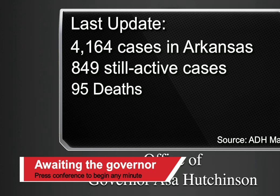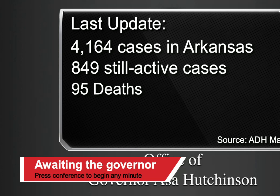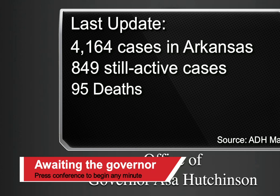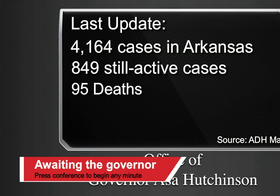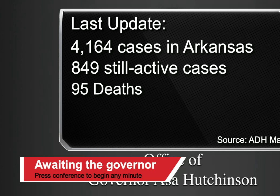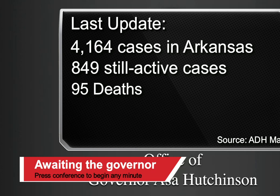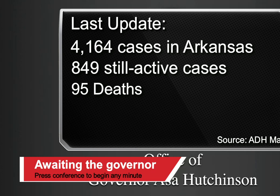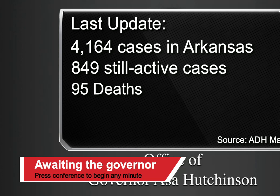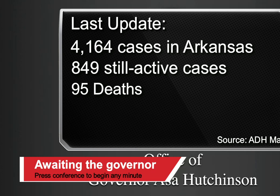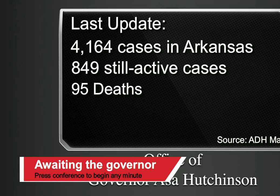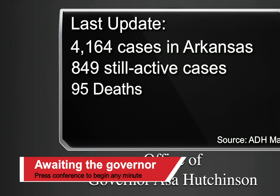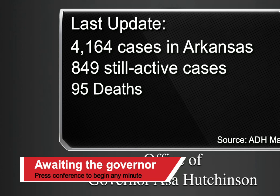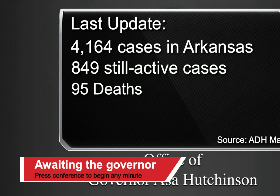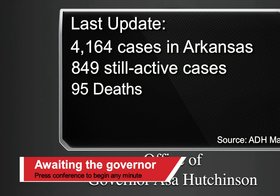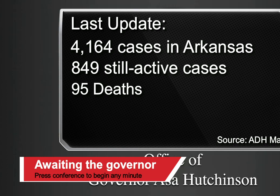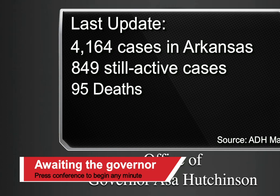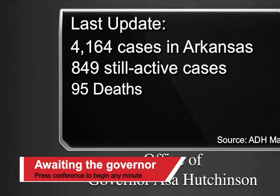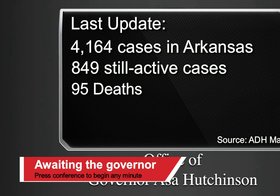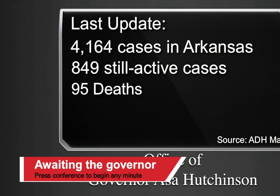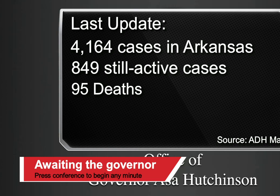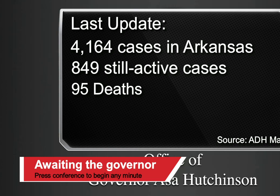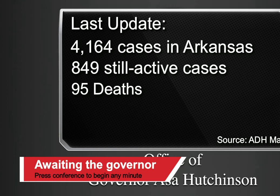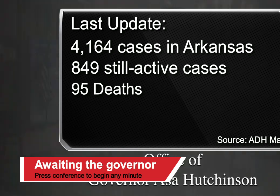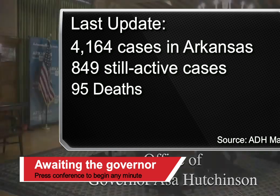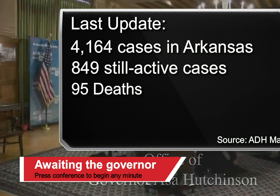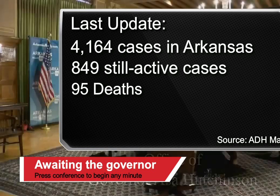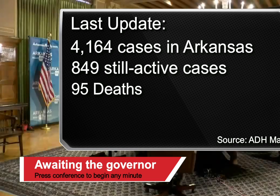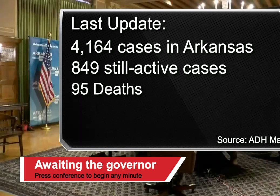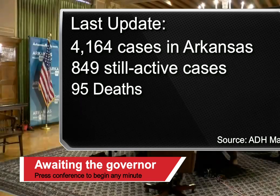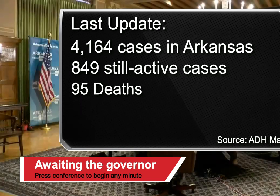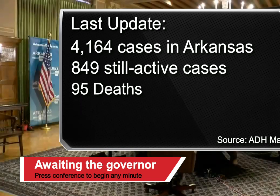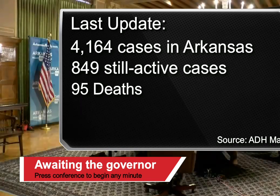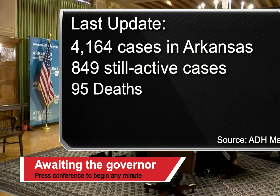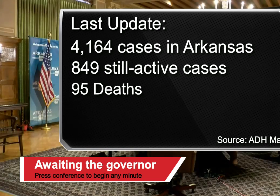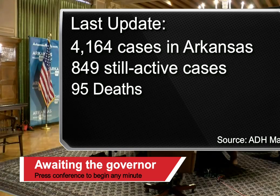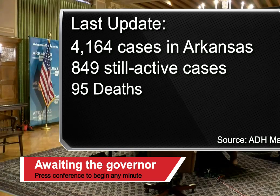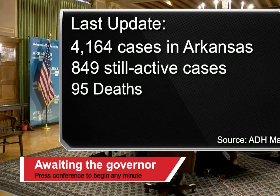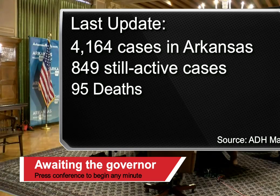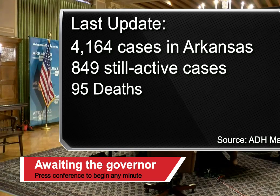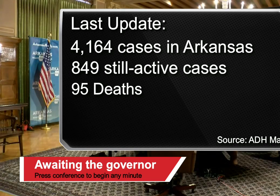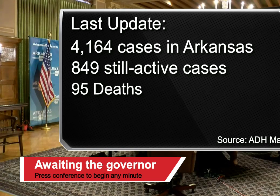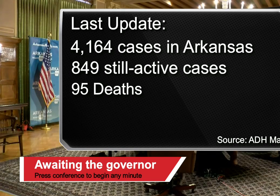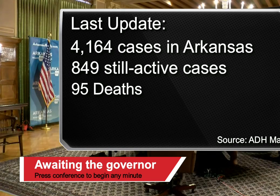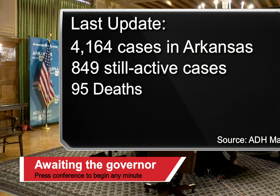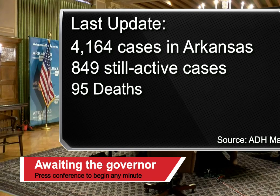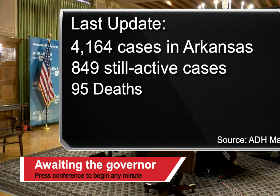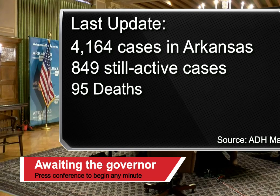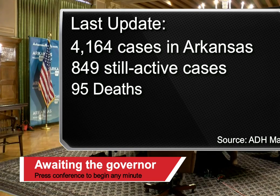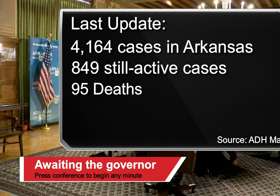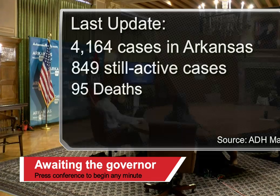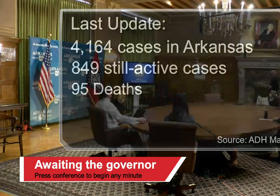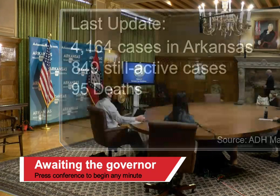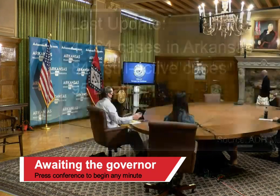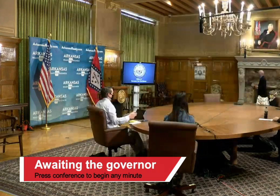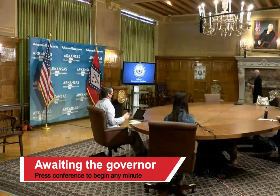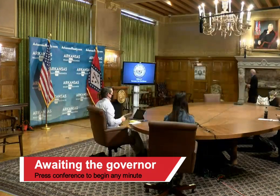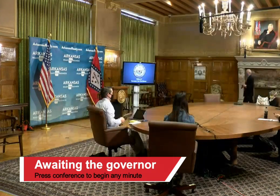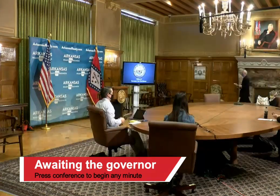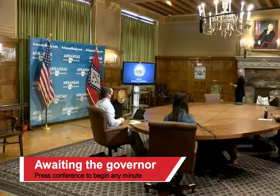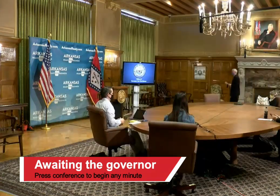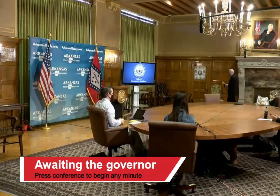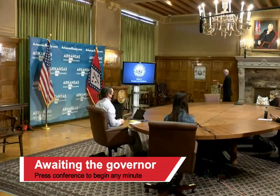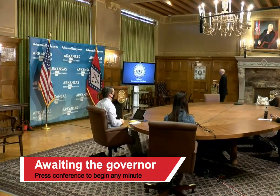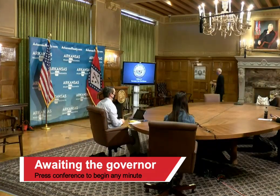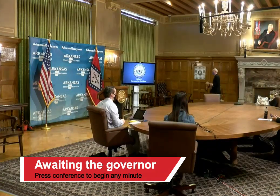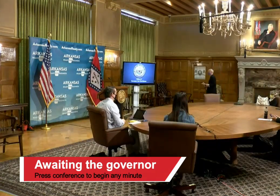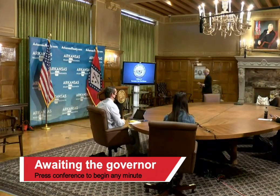appreciate you from all corners of Northeast Arkansas and all corners of the United States, too. The press conference is beginning right now, and it's